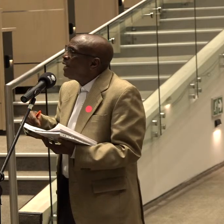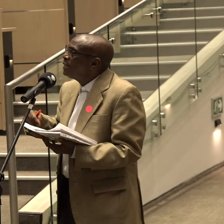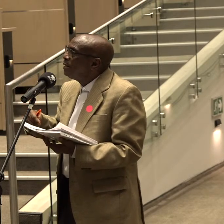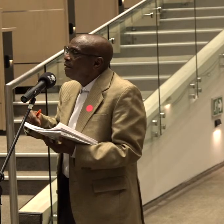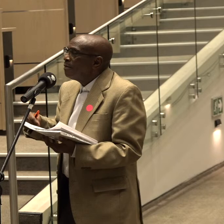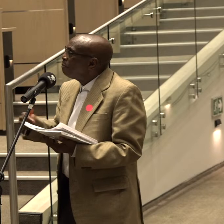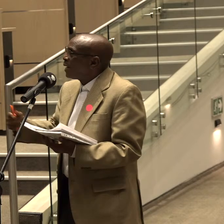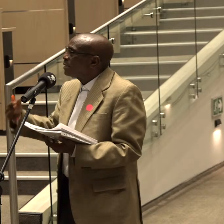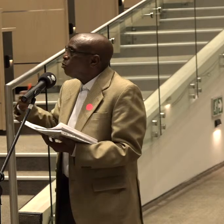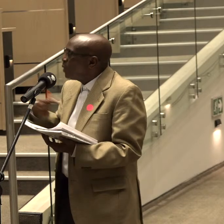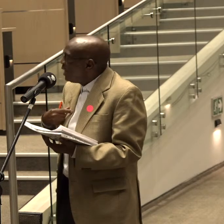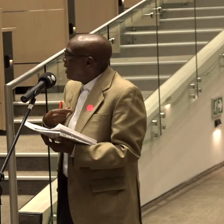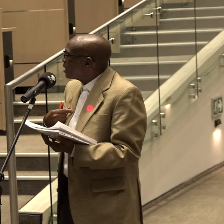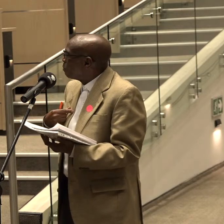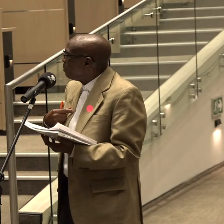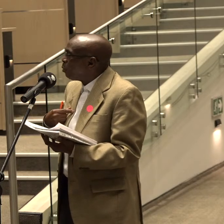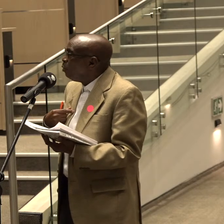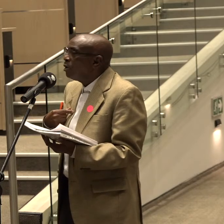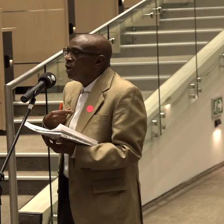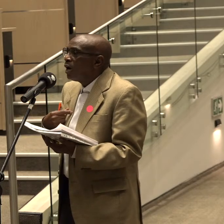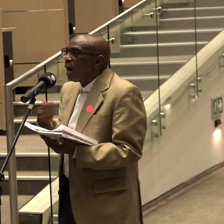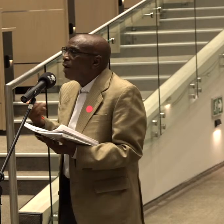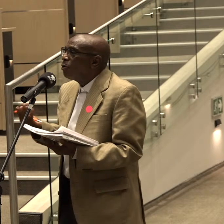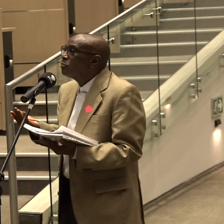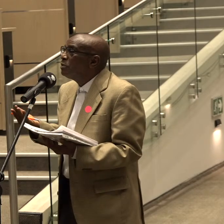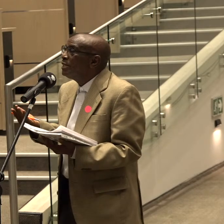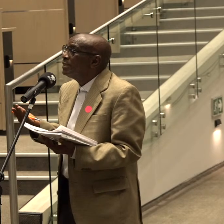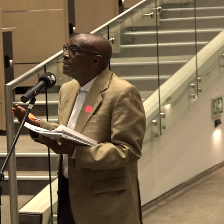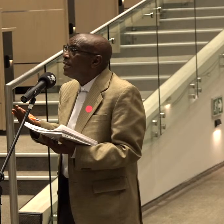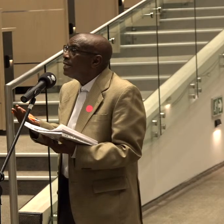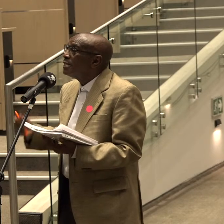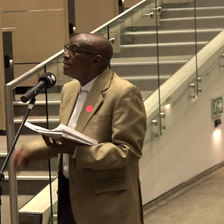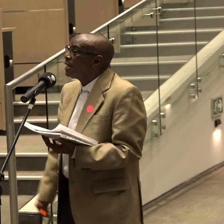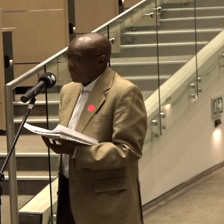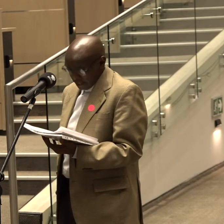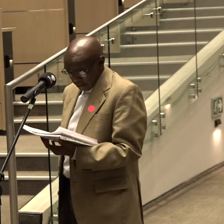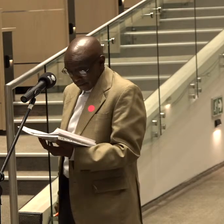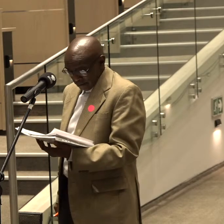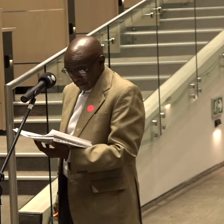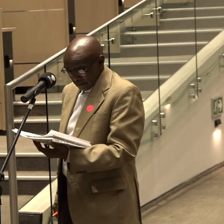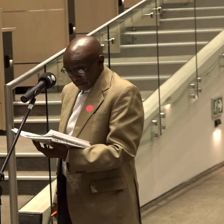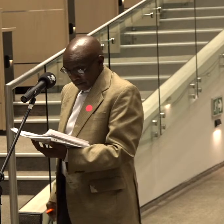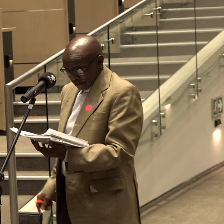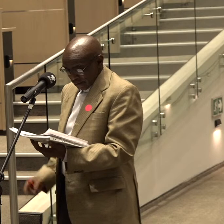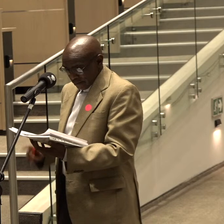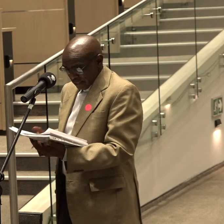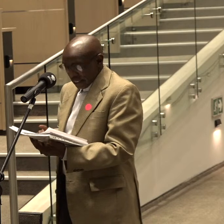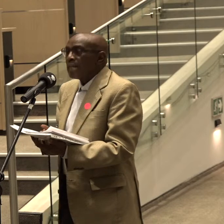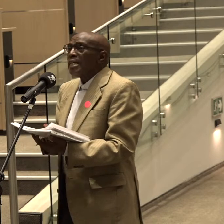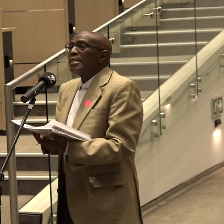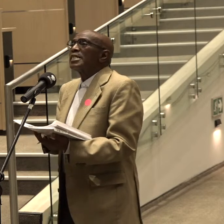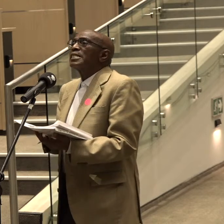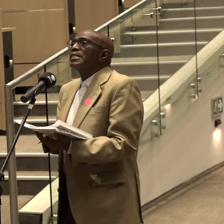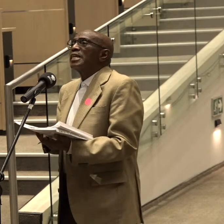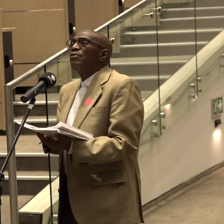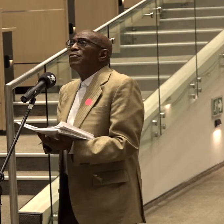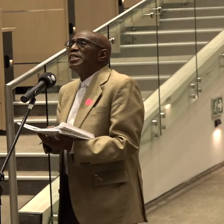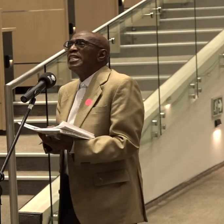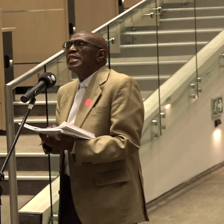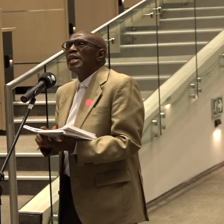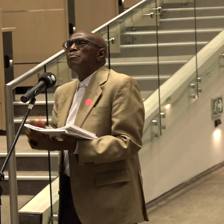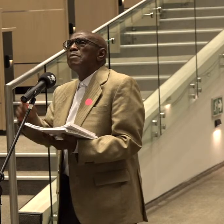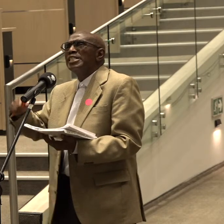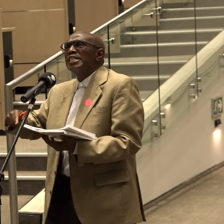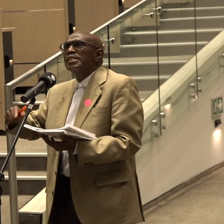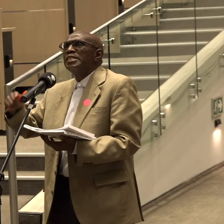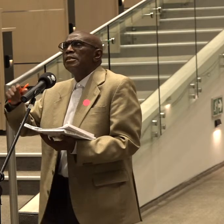salaries is paid but we as people are not being taken seriously the